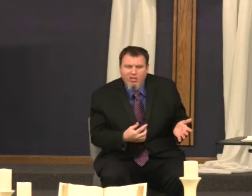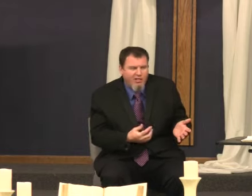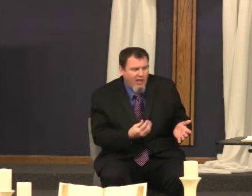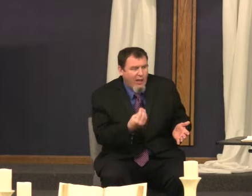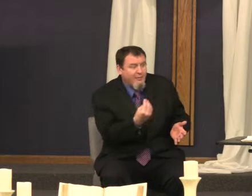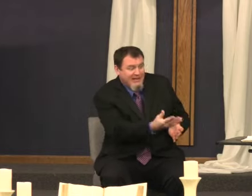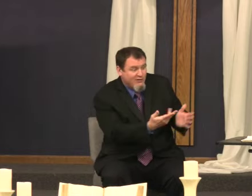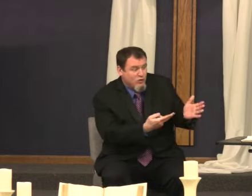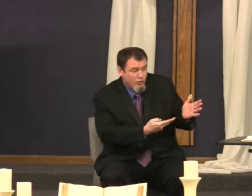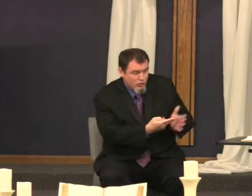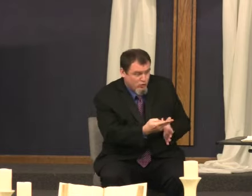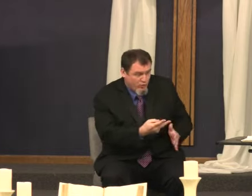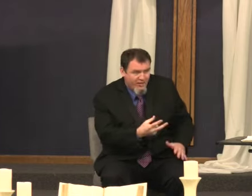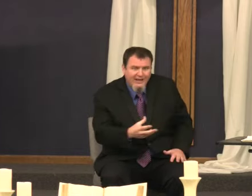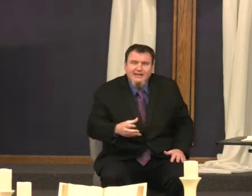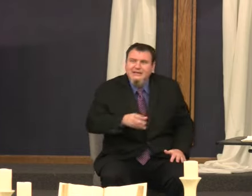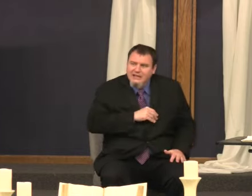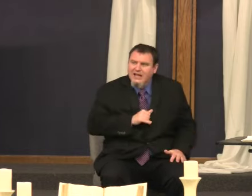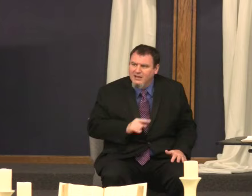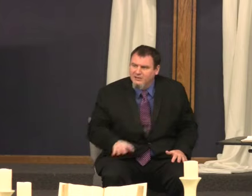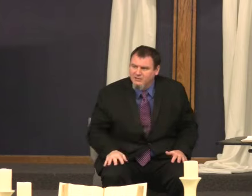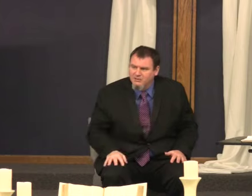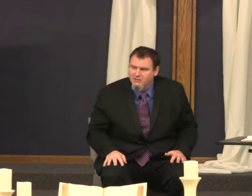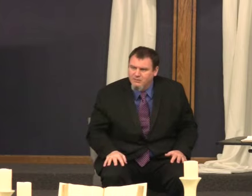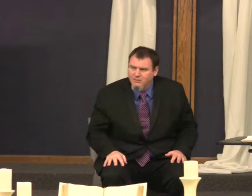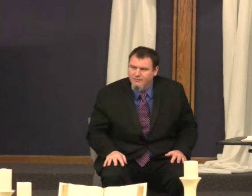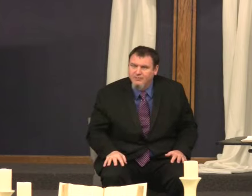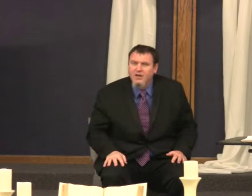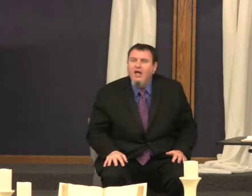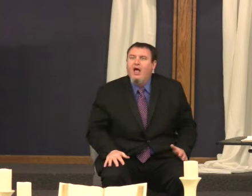It's simple. I'm giving you the truth. Just accept it.